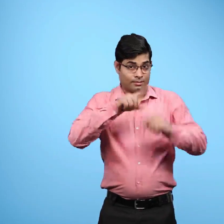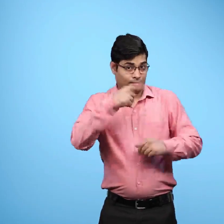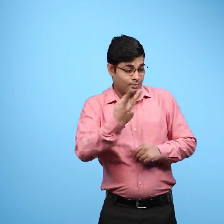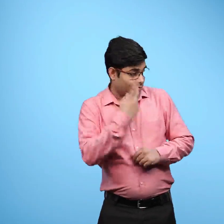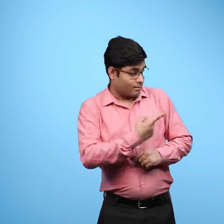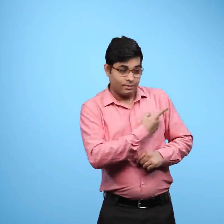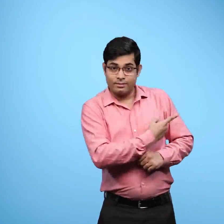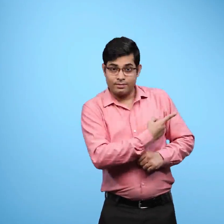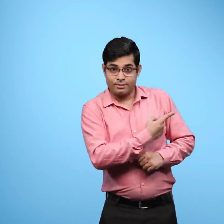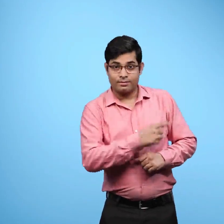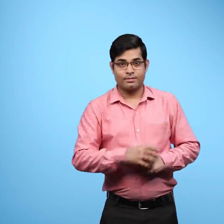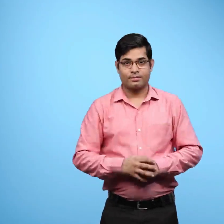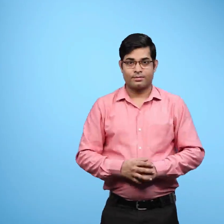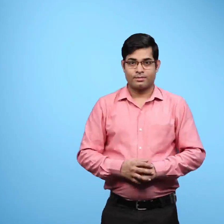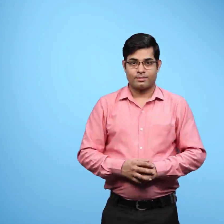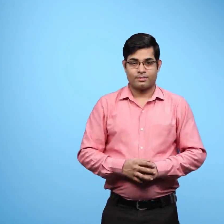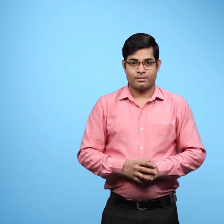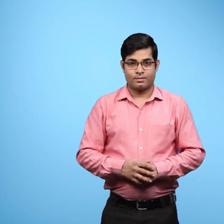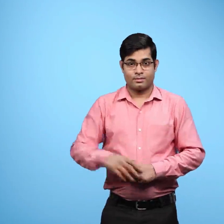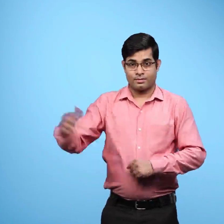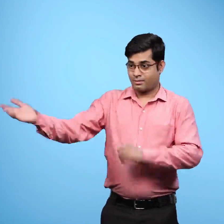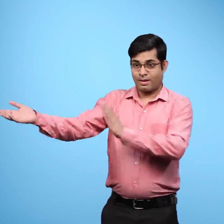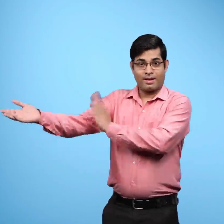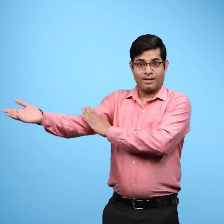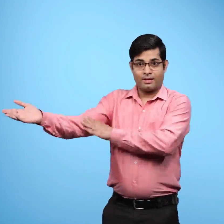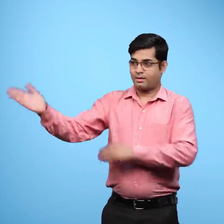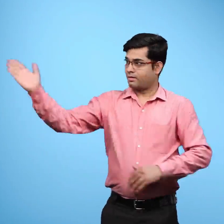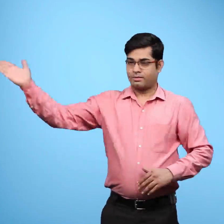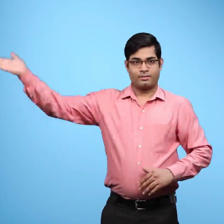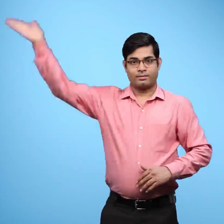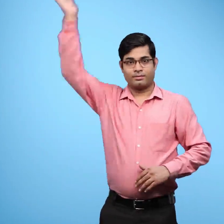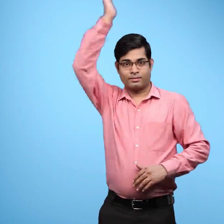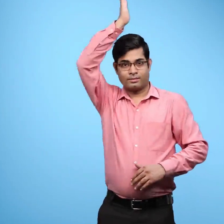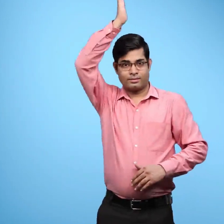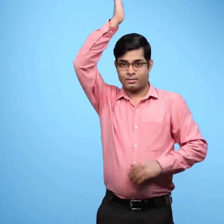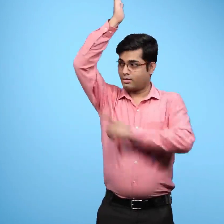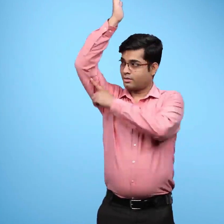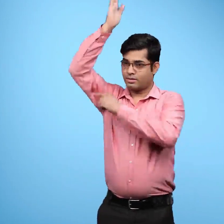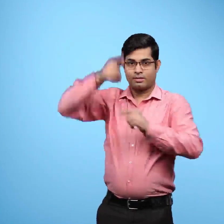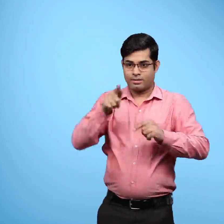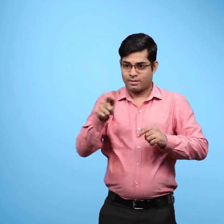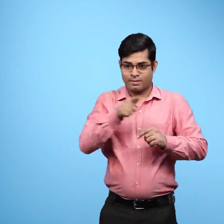In picture 5, left arm is bent towards the chest with palm in upward